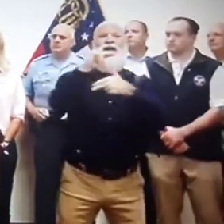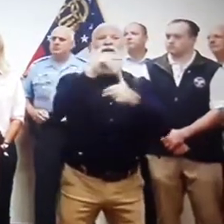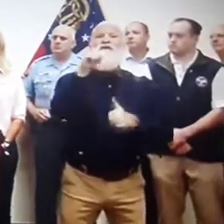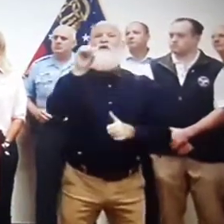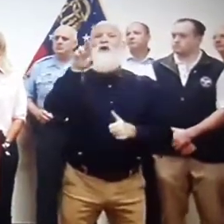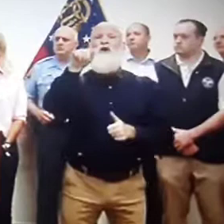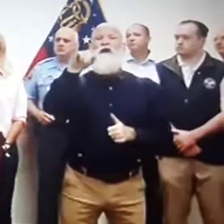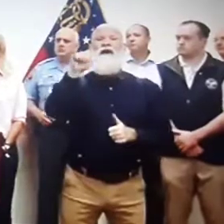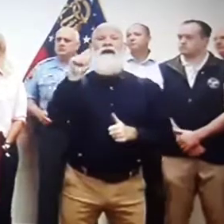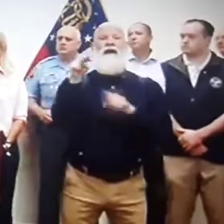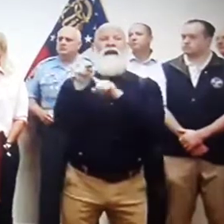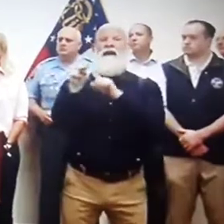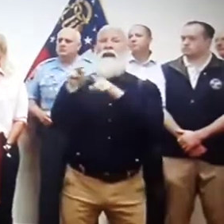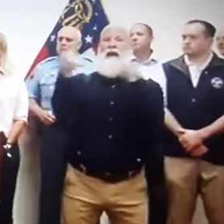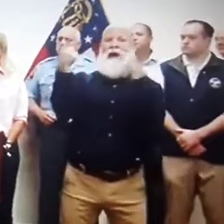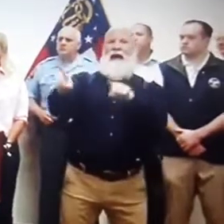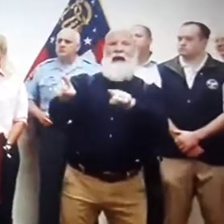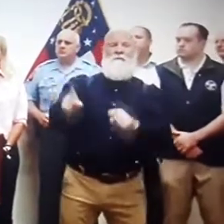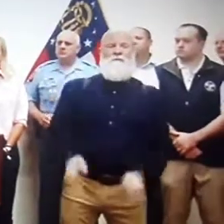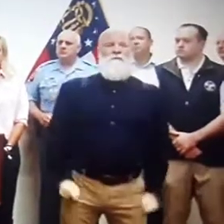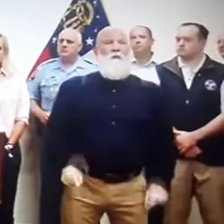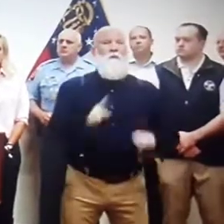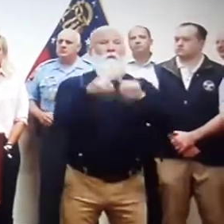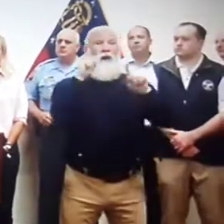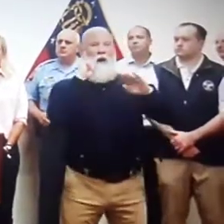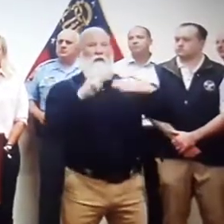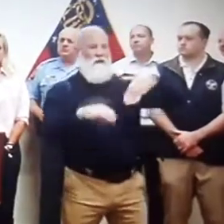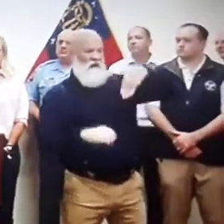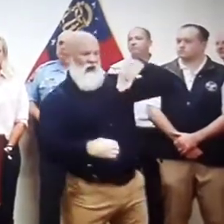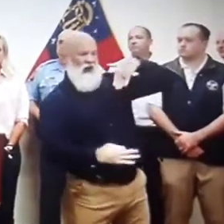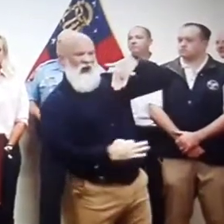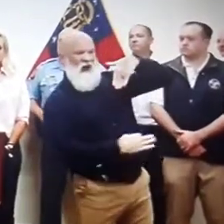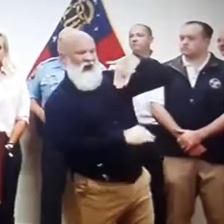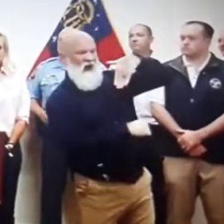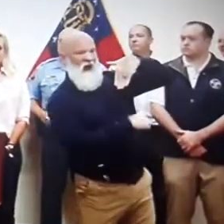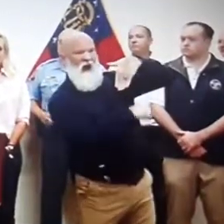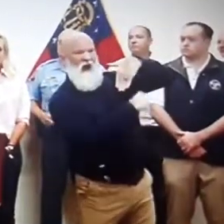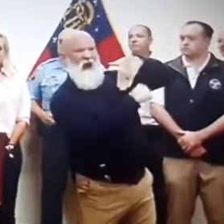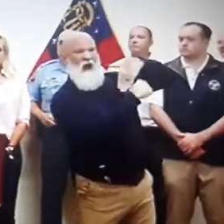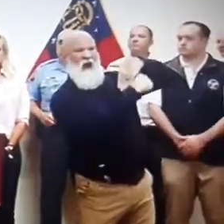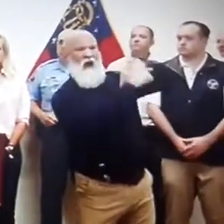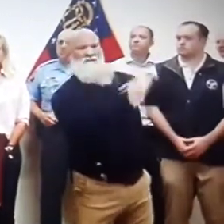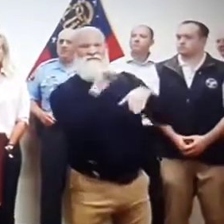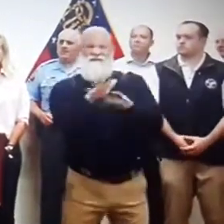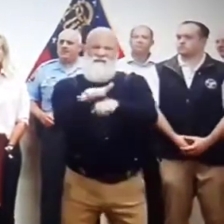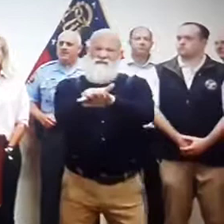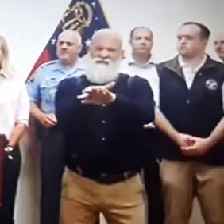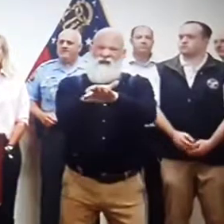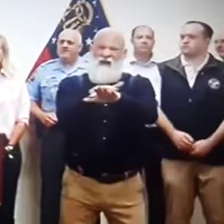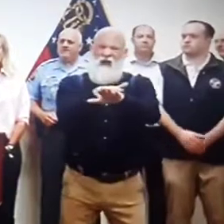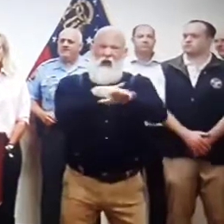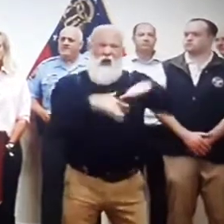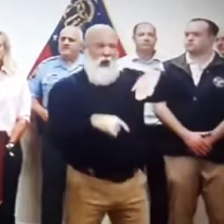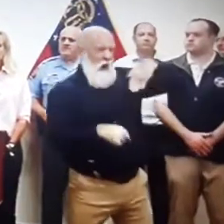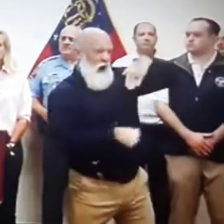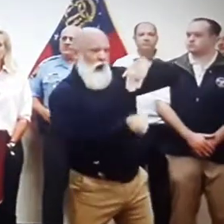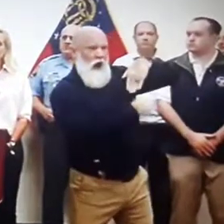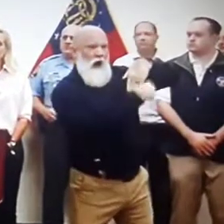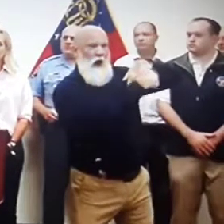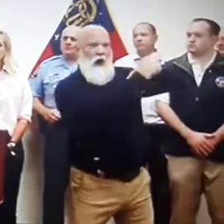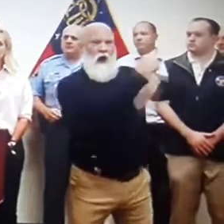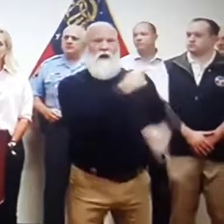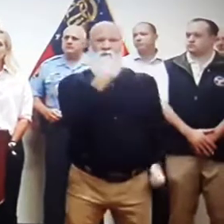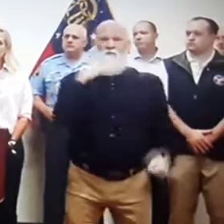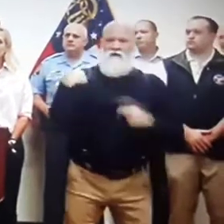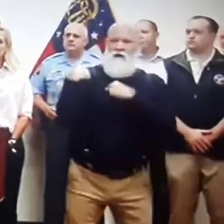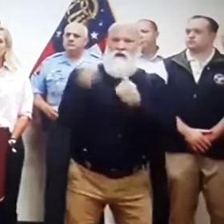slow mover. I think at FEMA we're counting day 12 and still have some days in front of us. This response, not only in Georgia,